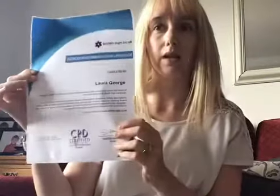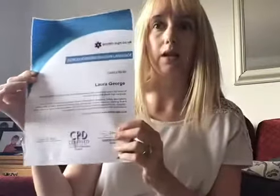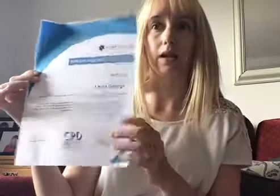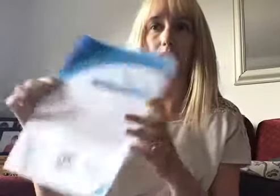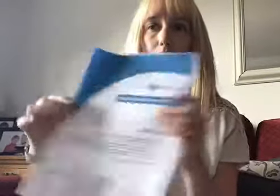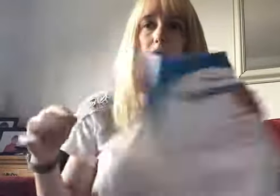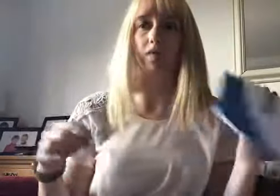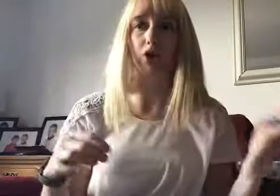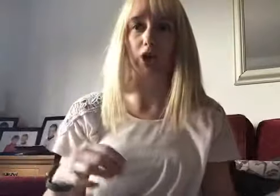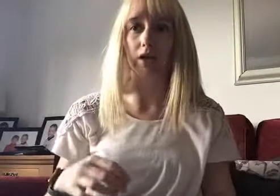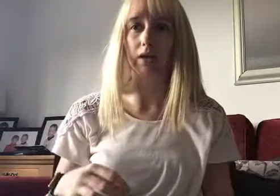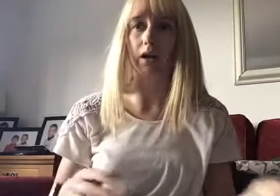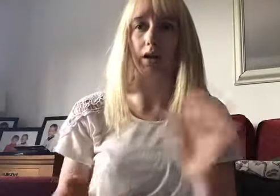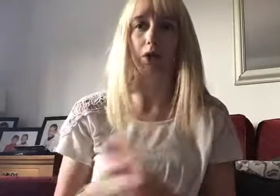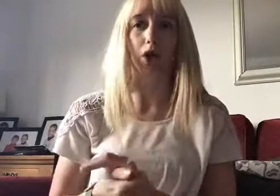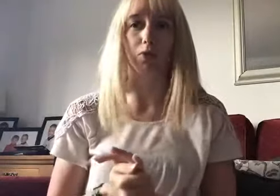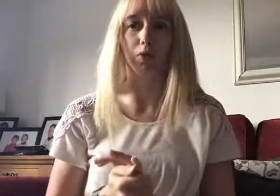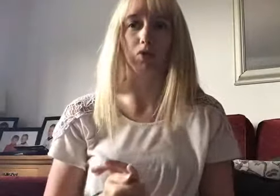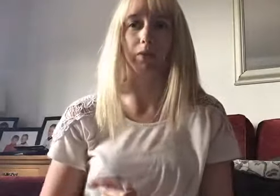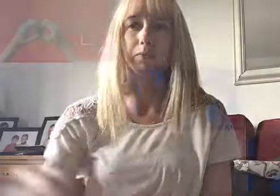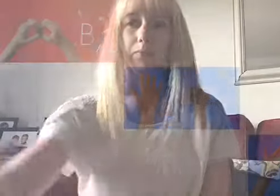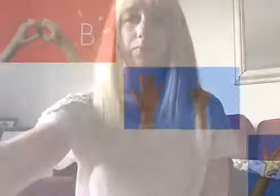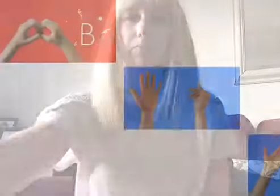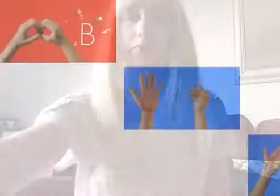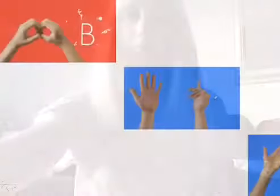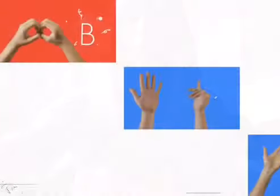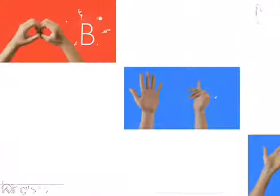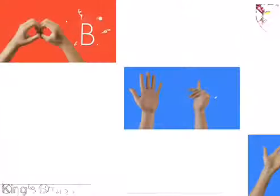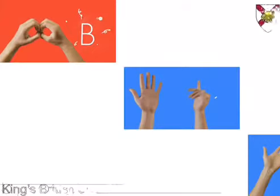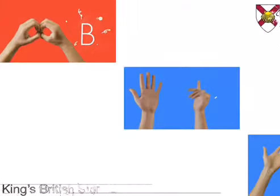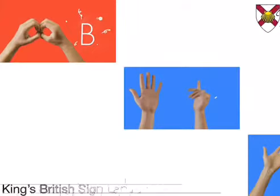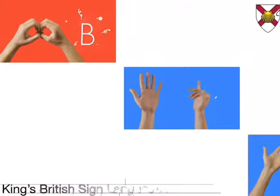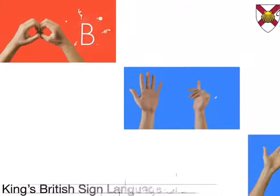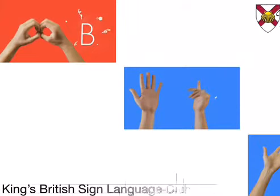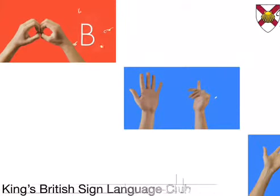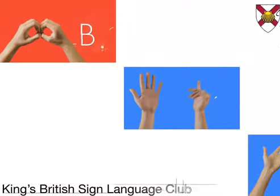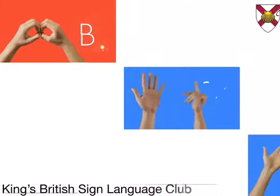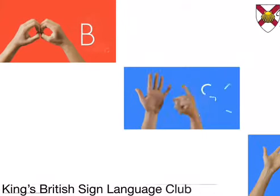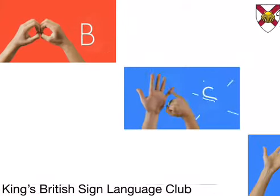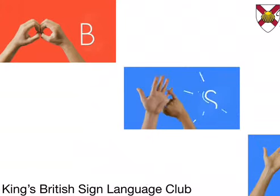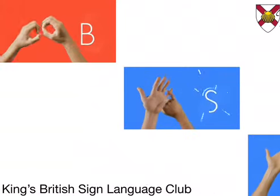next week. So good luck, and I hope you enjoy it.